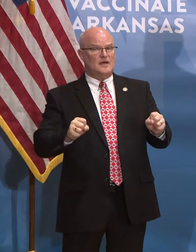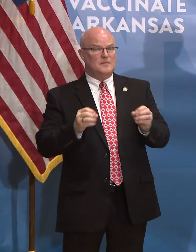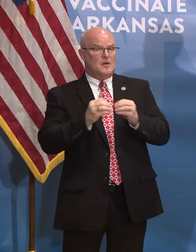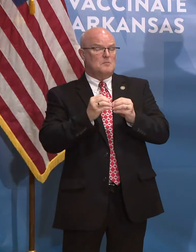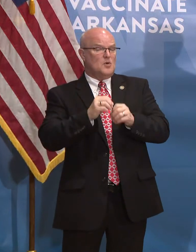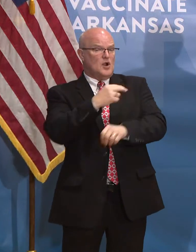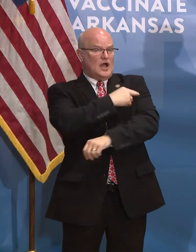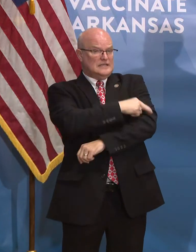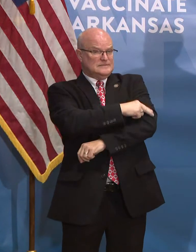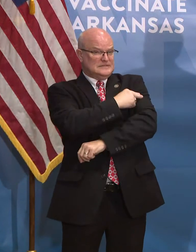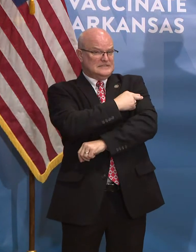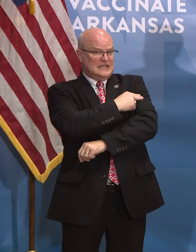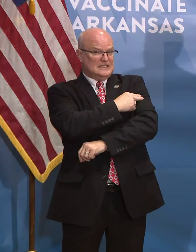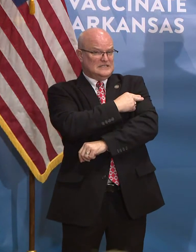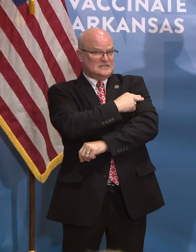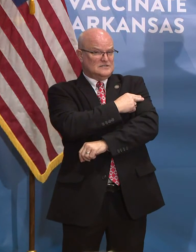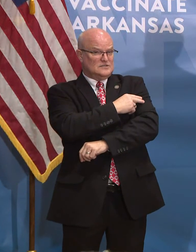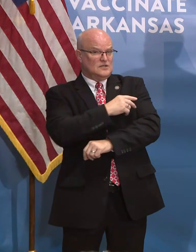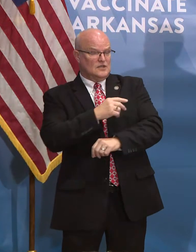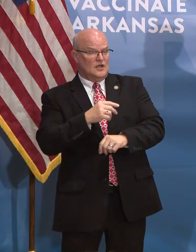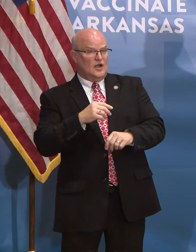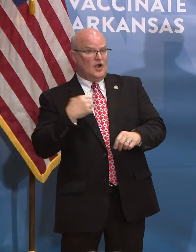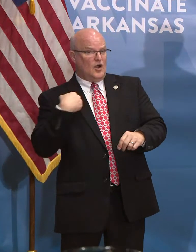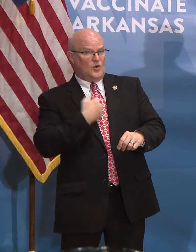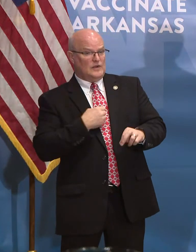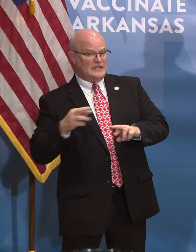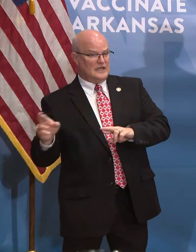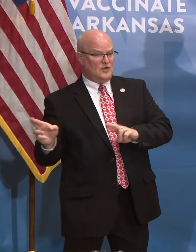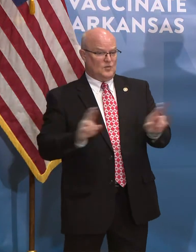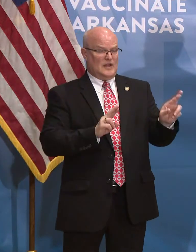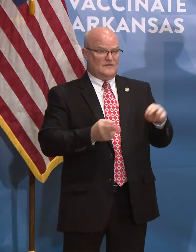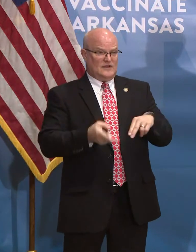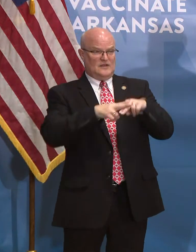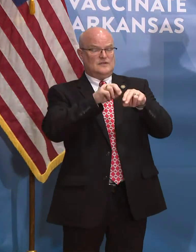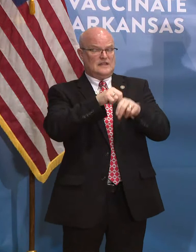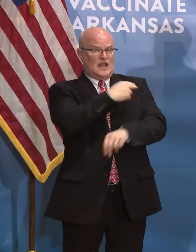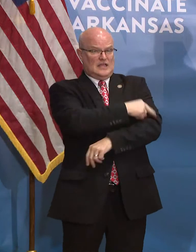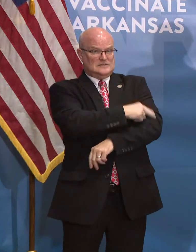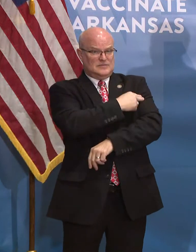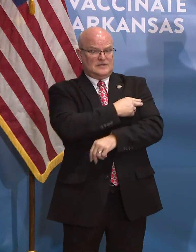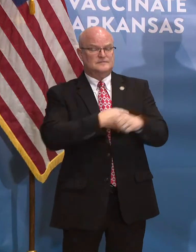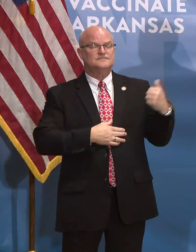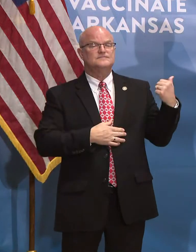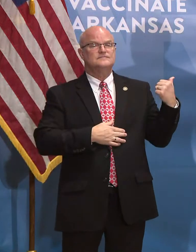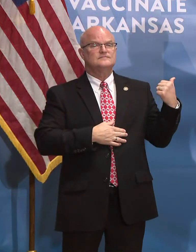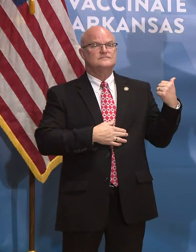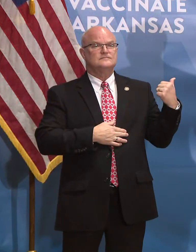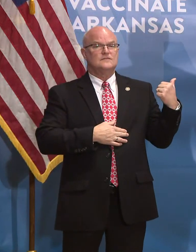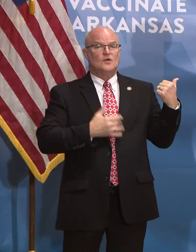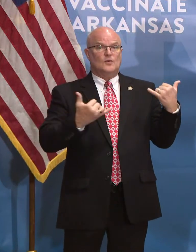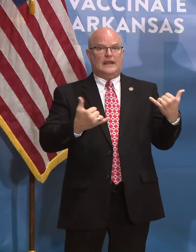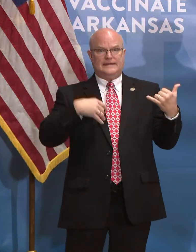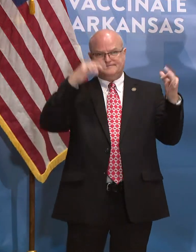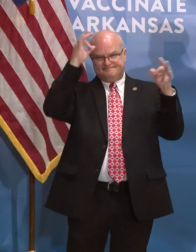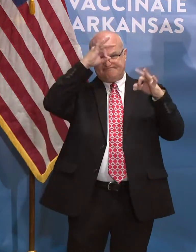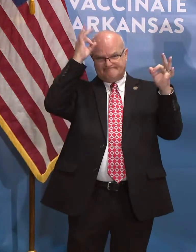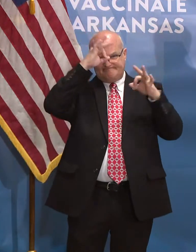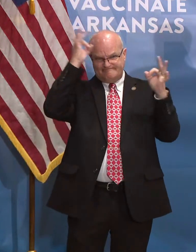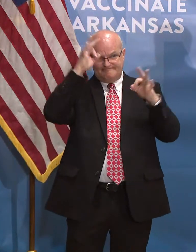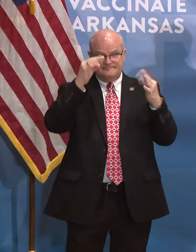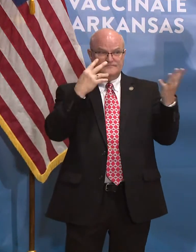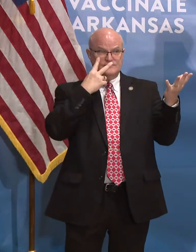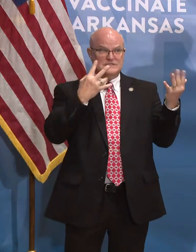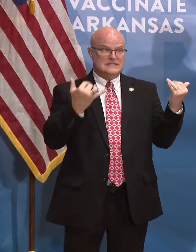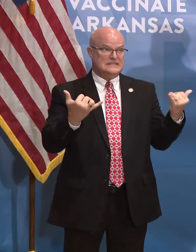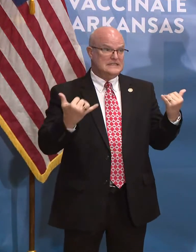more hospitalizations, are we preparing for that increase? First of all, it's unknown. As you can